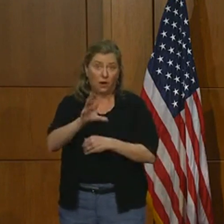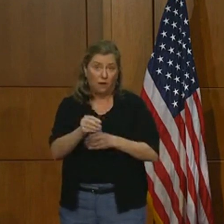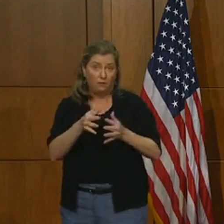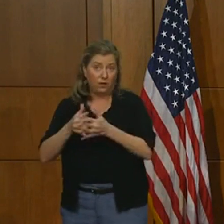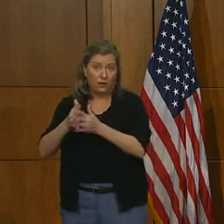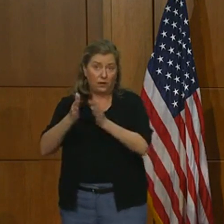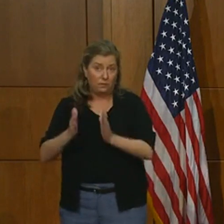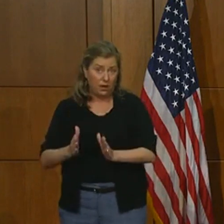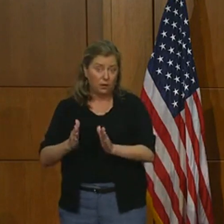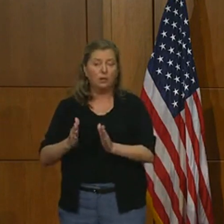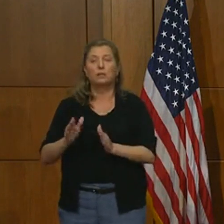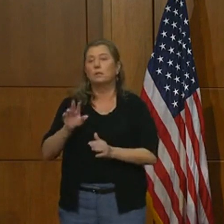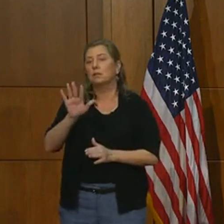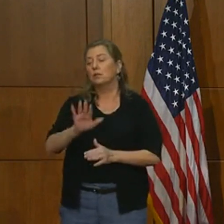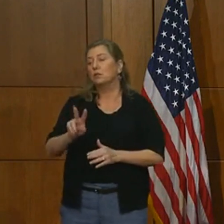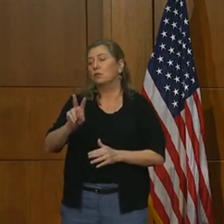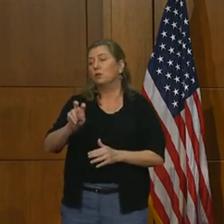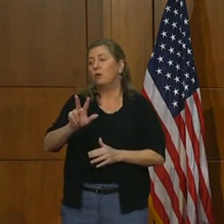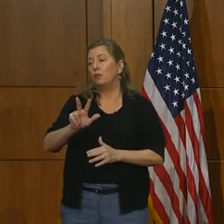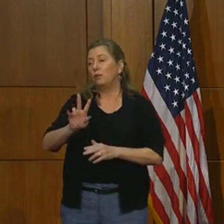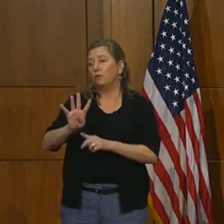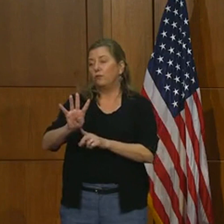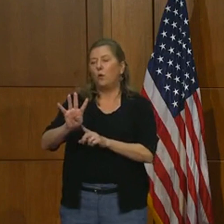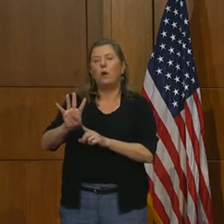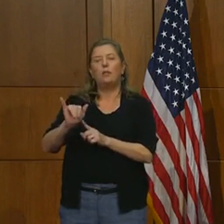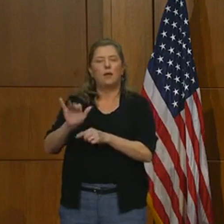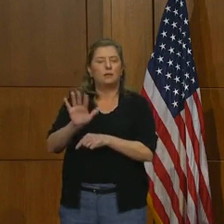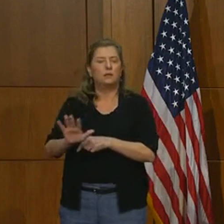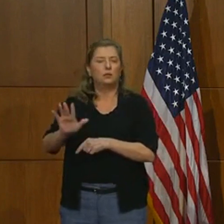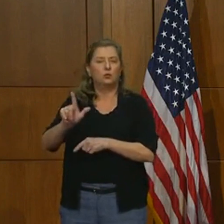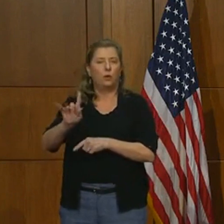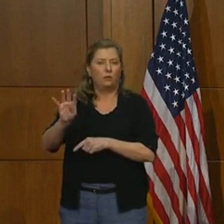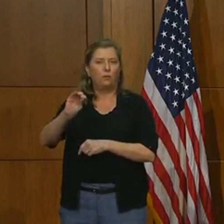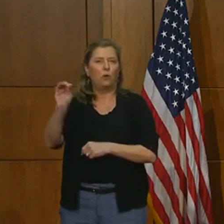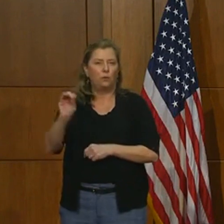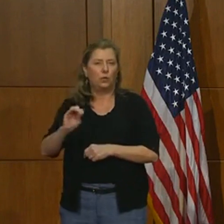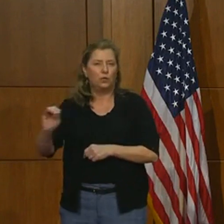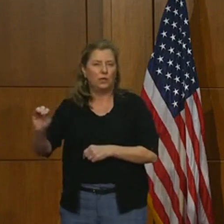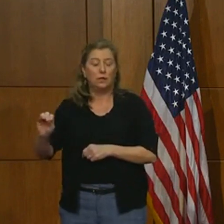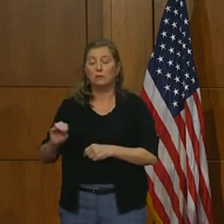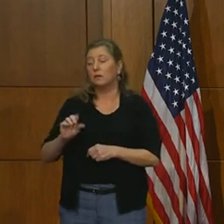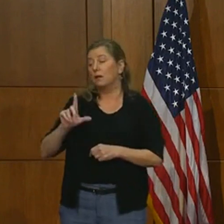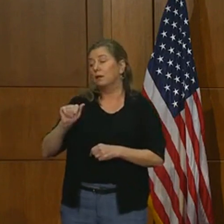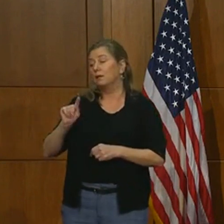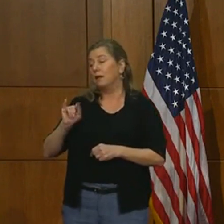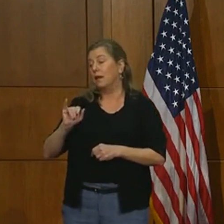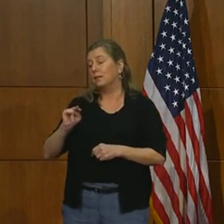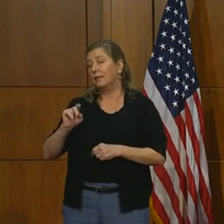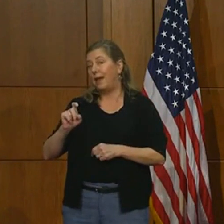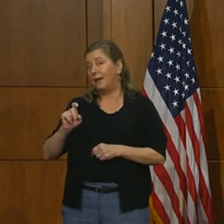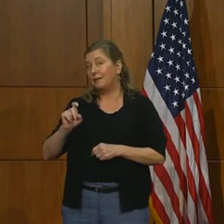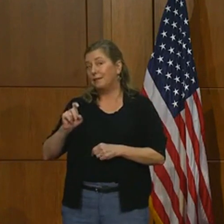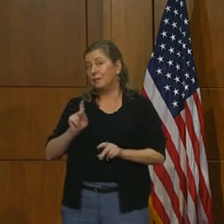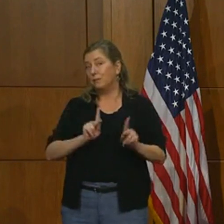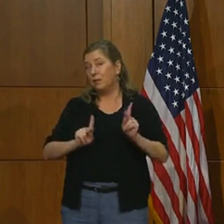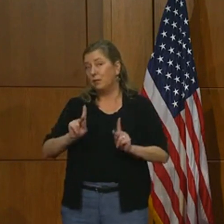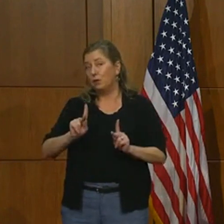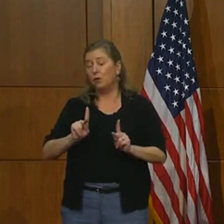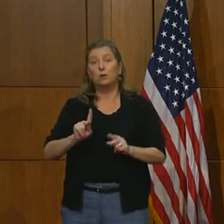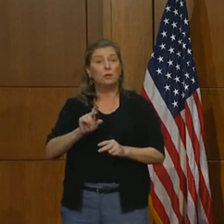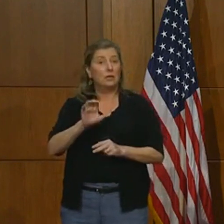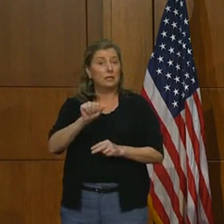African-Americans stands at 234, which is about 24%. For Latinx people,